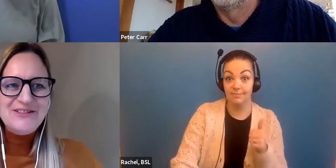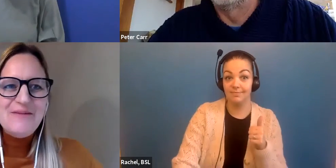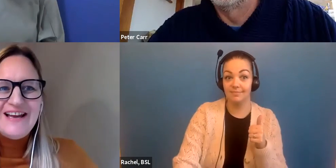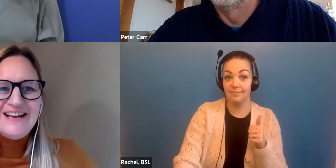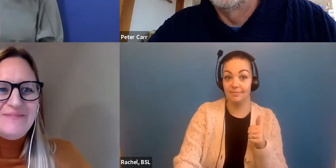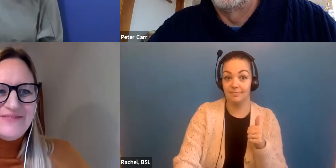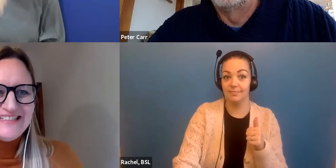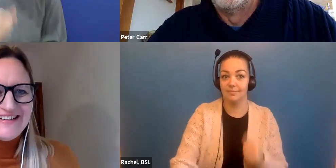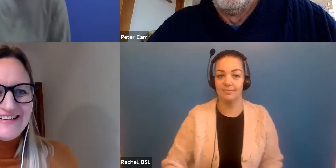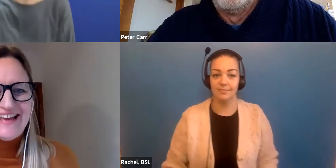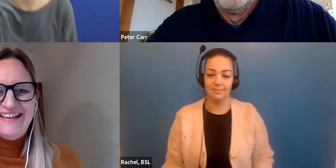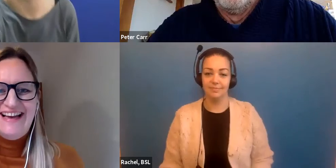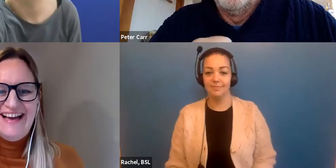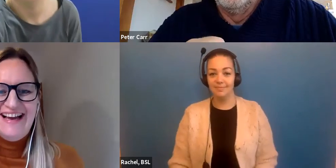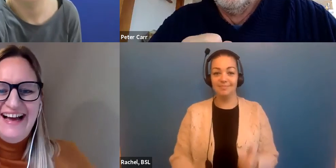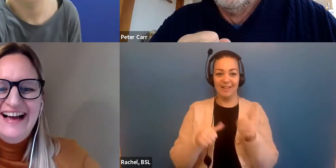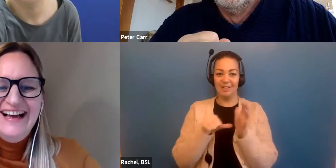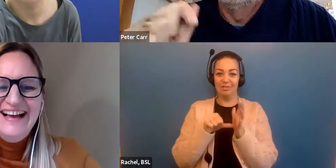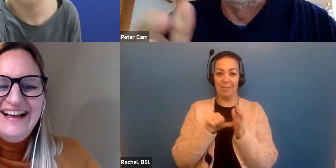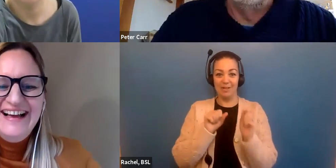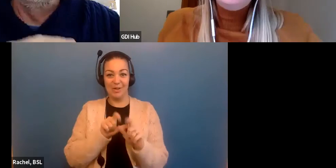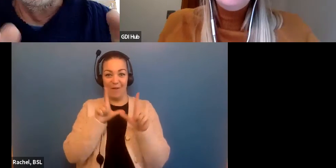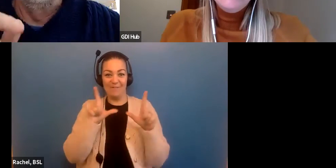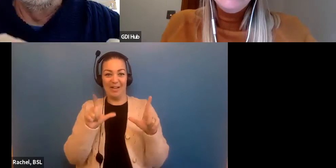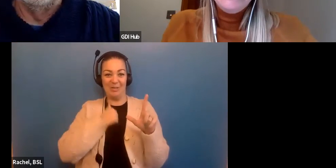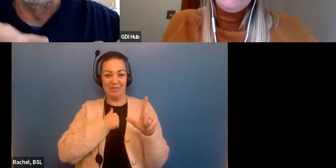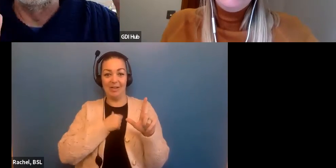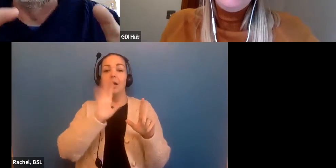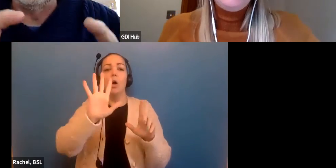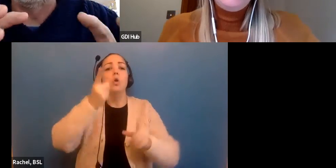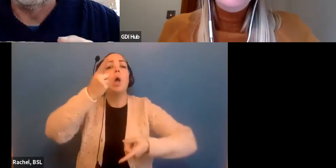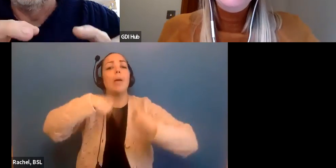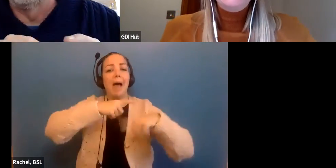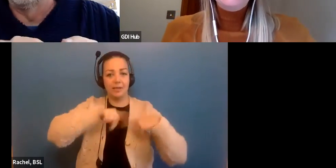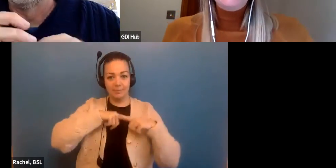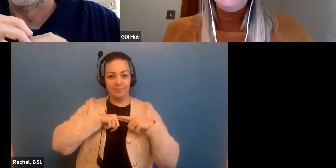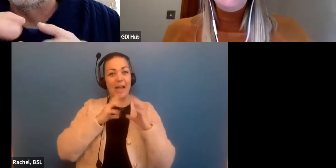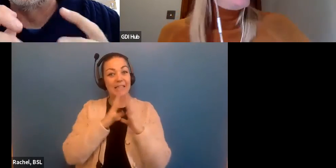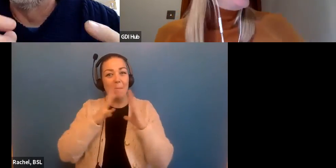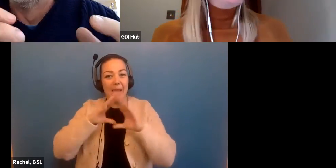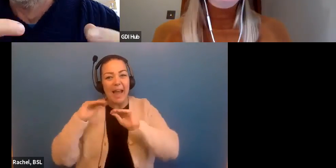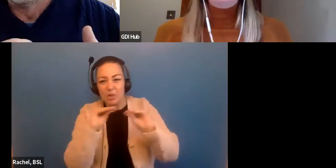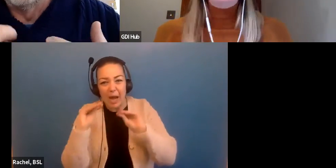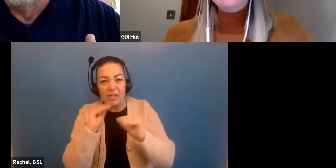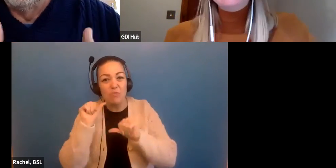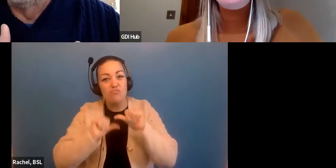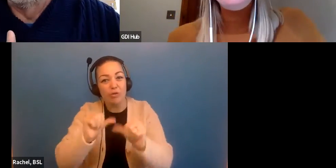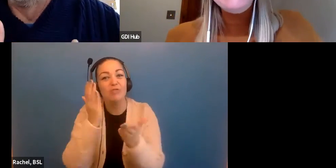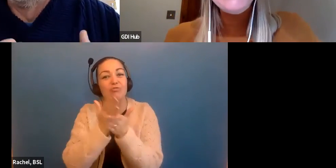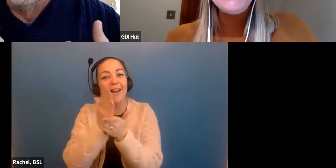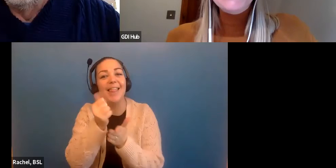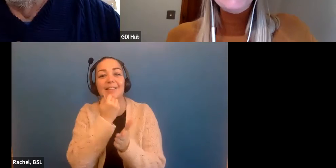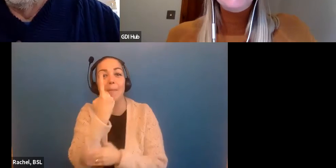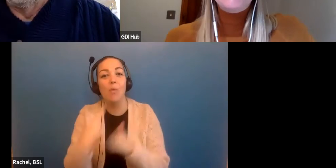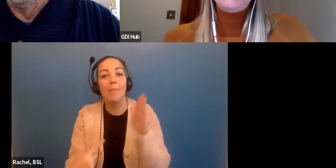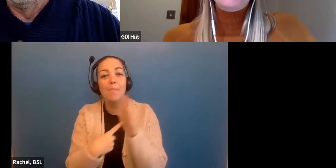Sorry, I'm in trouble turning on my video then. Sorry, but no, going back, it's a big education process. I think we do, certainly in the